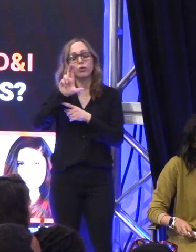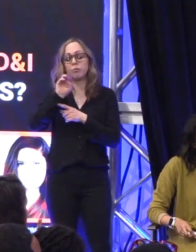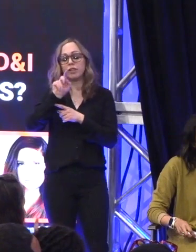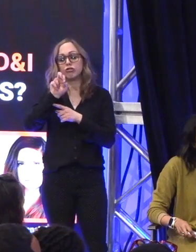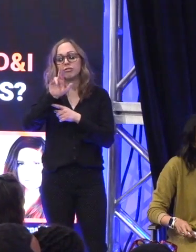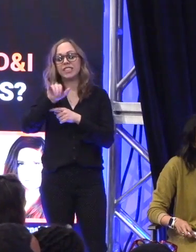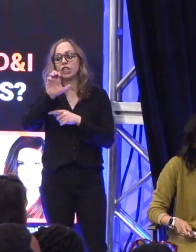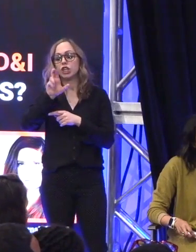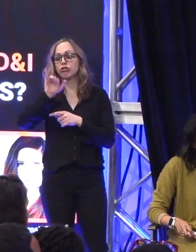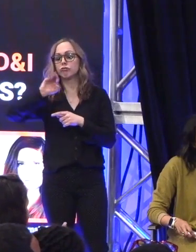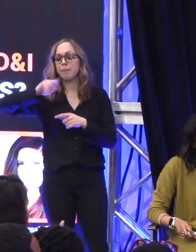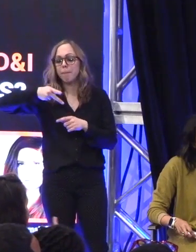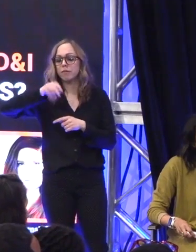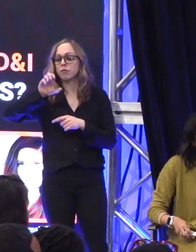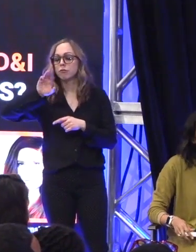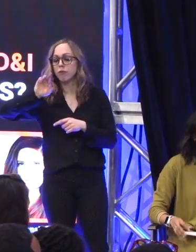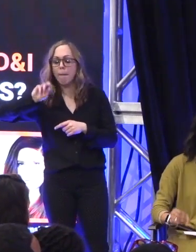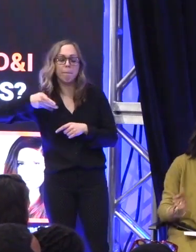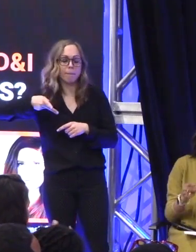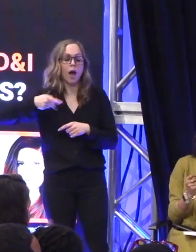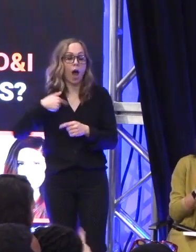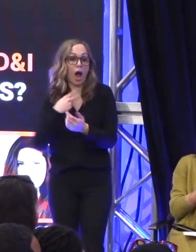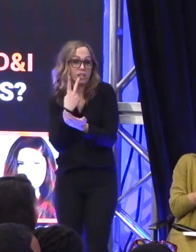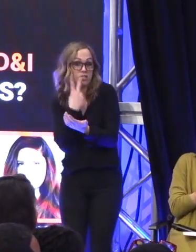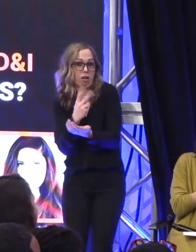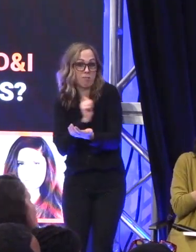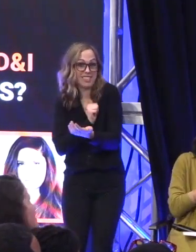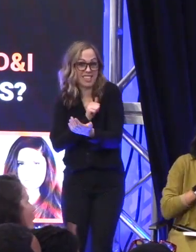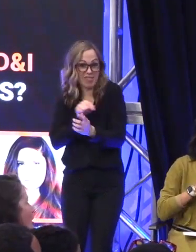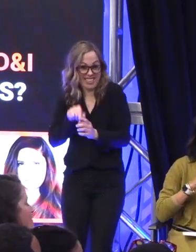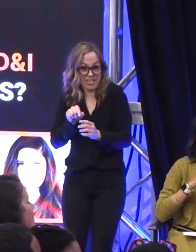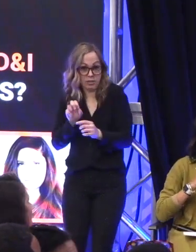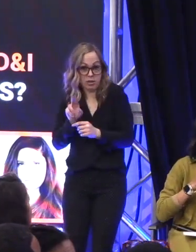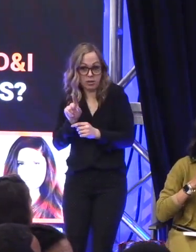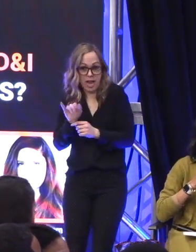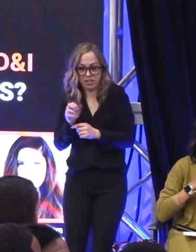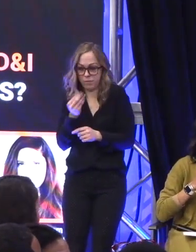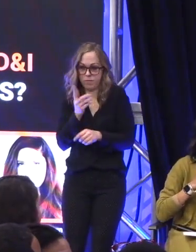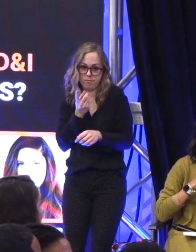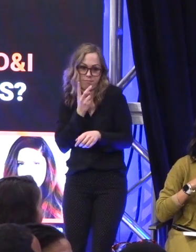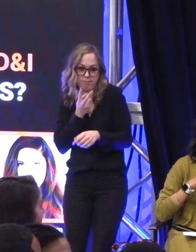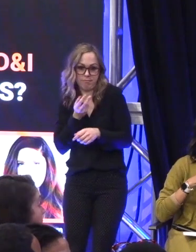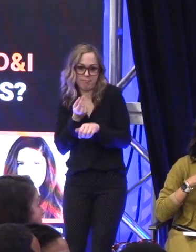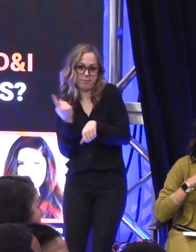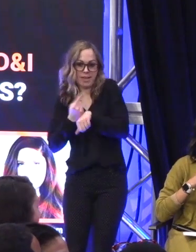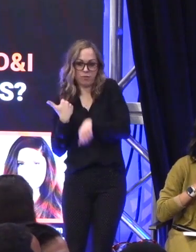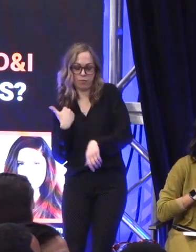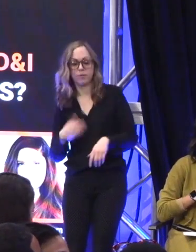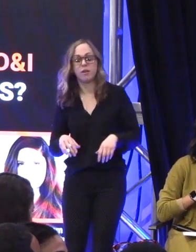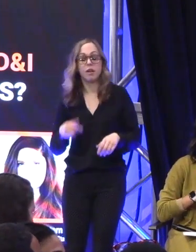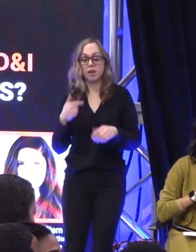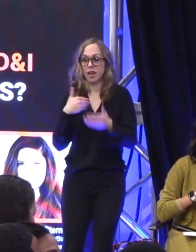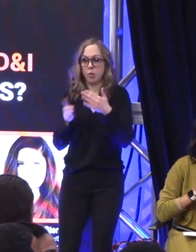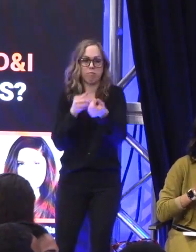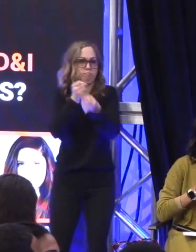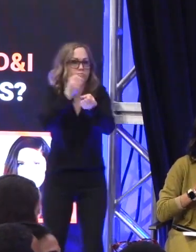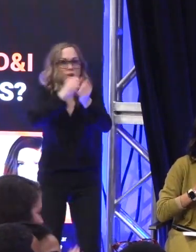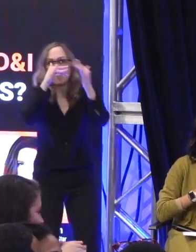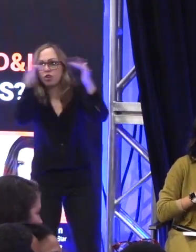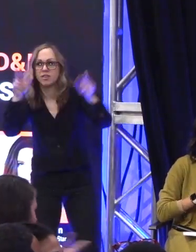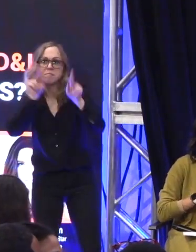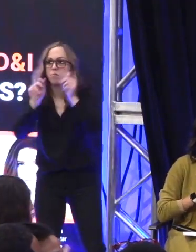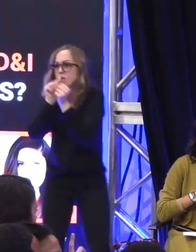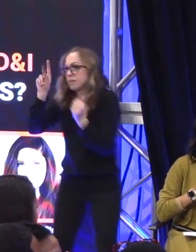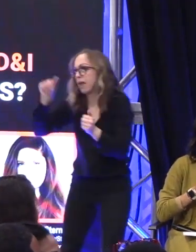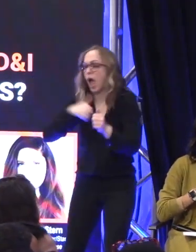I was fortunate enough to see in the opening. And I was so woefully, and here I am, you know, I'm running diversity and I'm focusing on people with